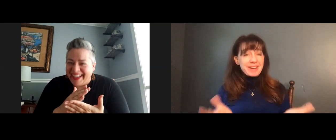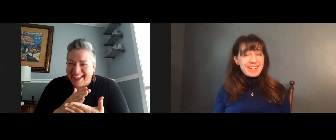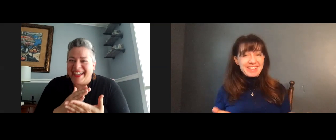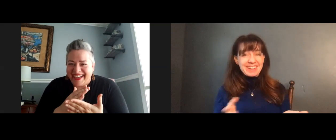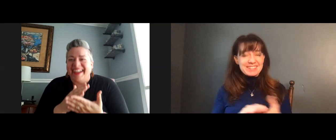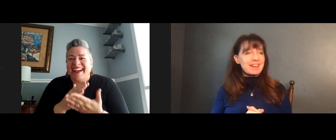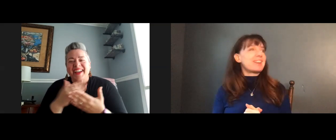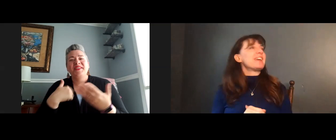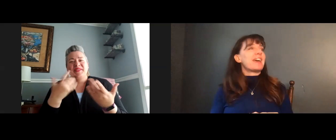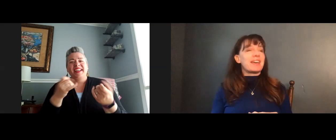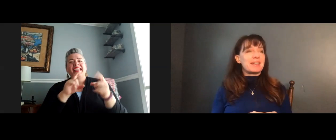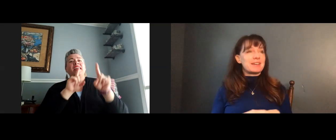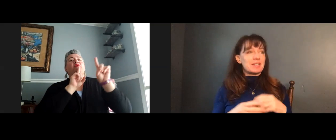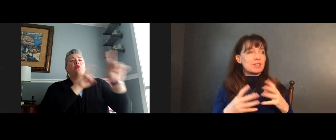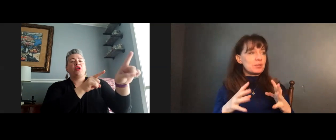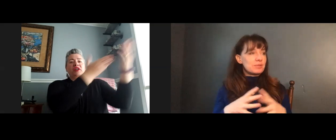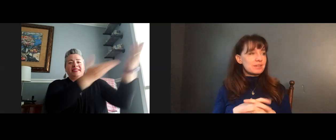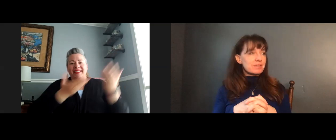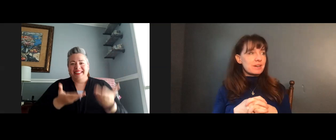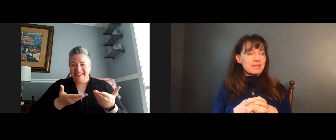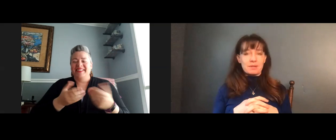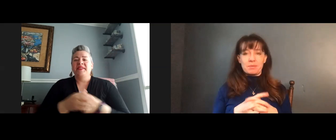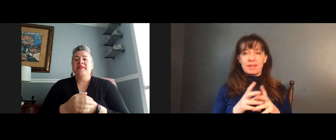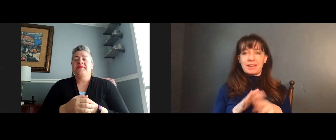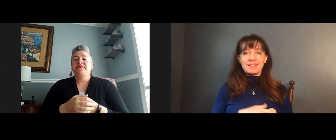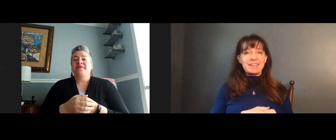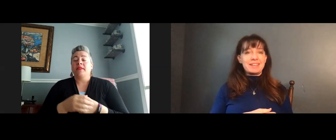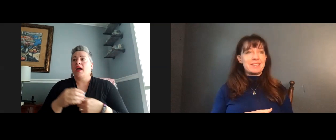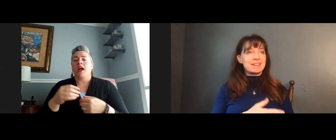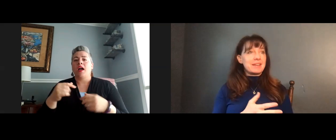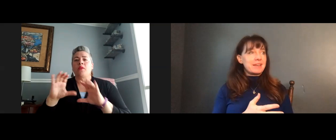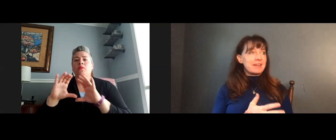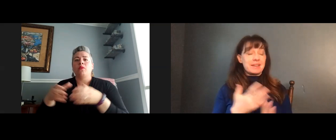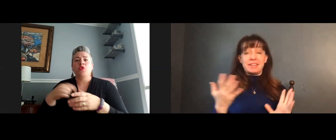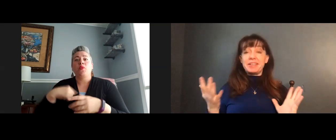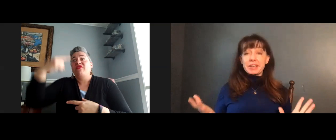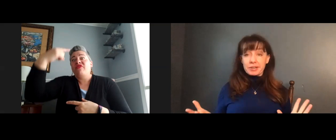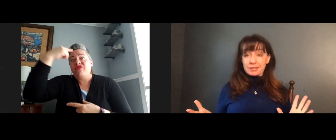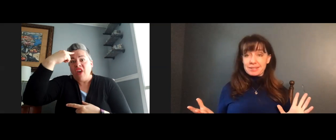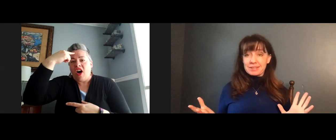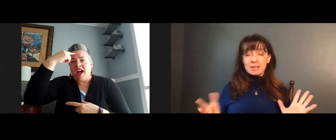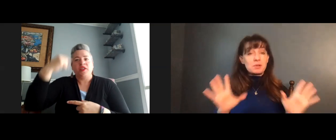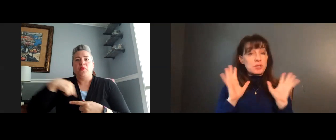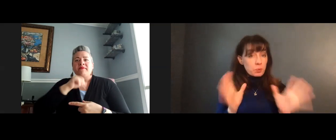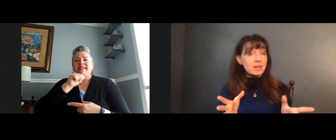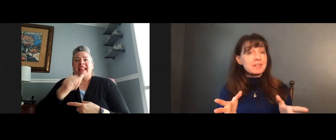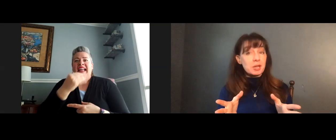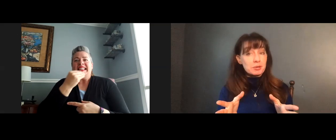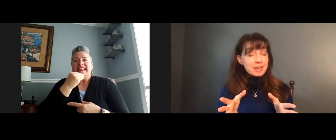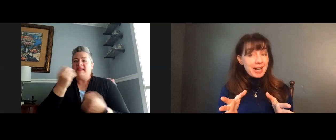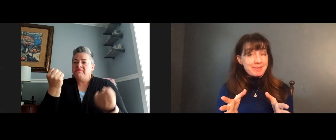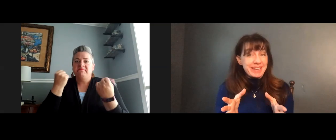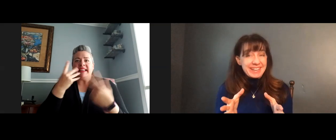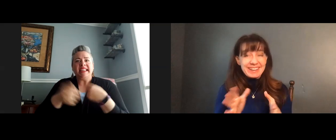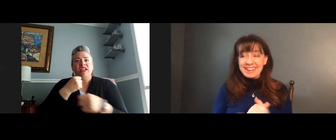order out last night and you would have thought that we hadn't eaten in years so supporting the